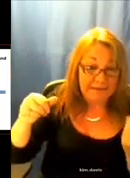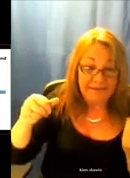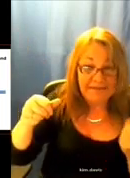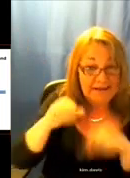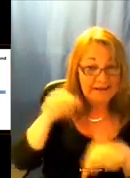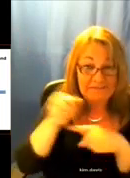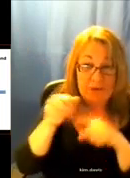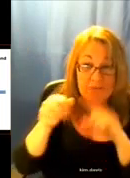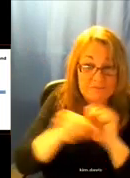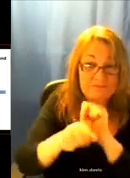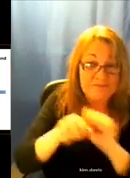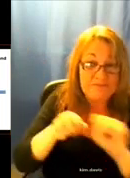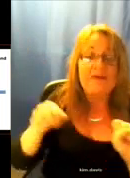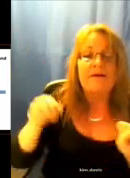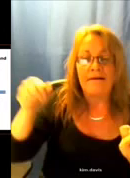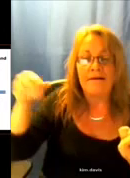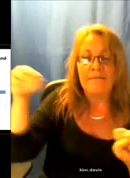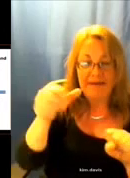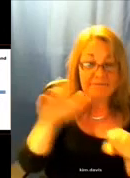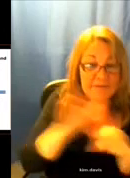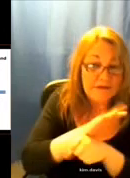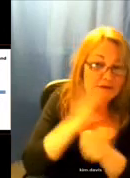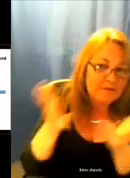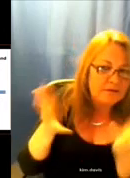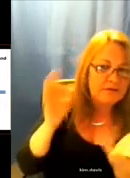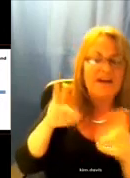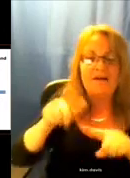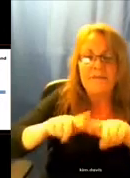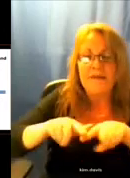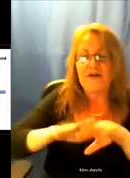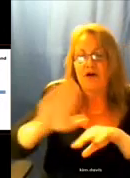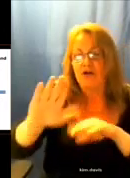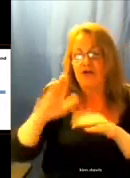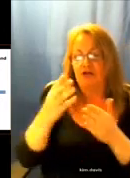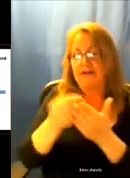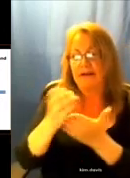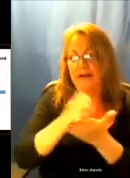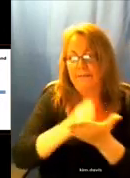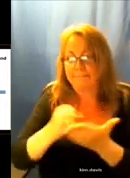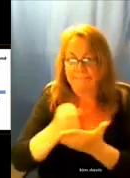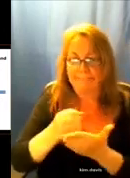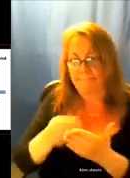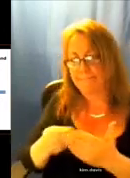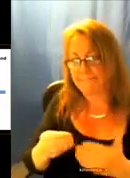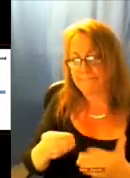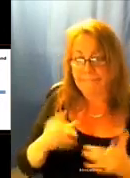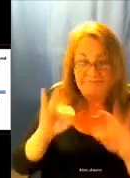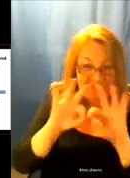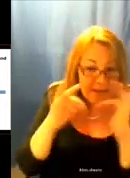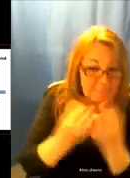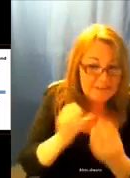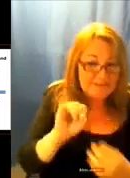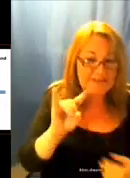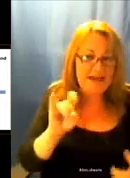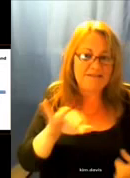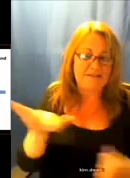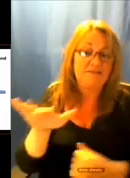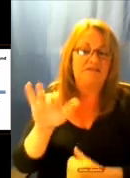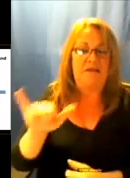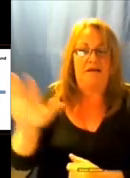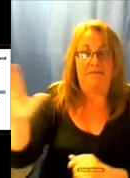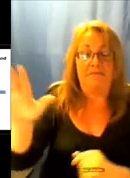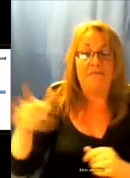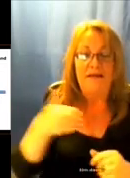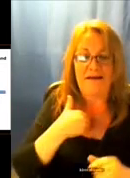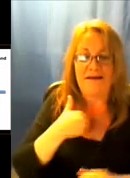You pay some, and they are covered some under federal income. But all